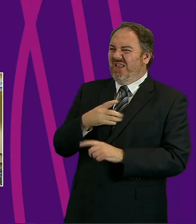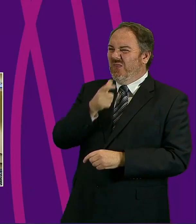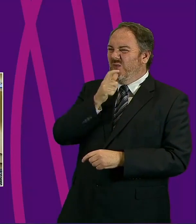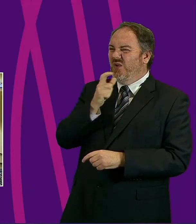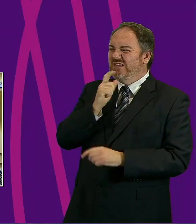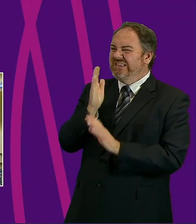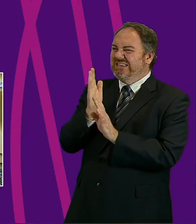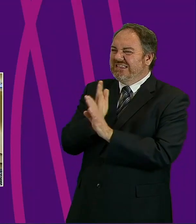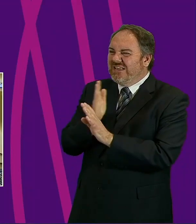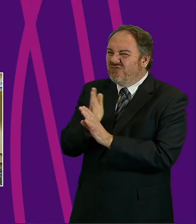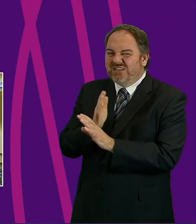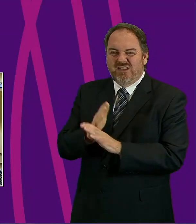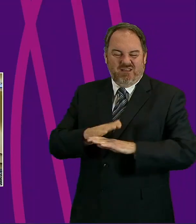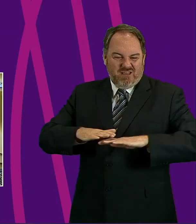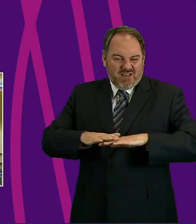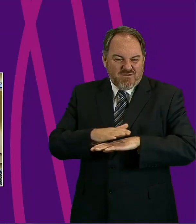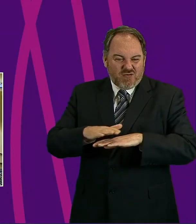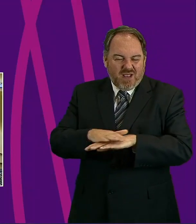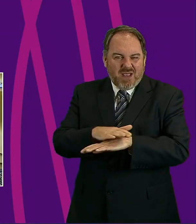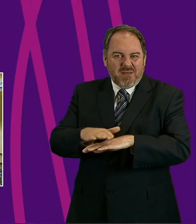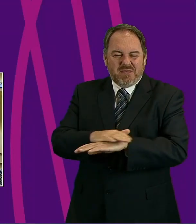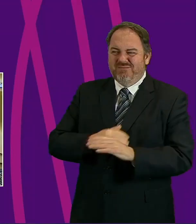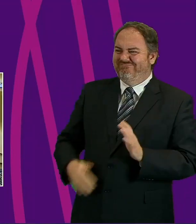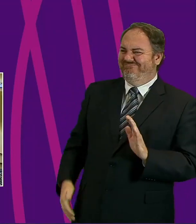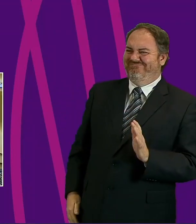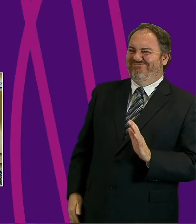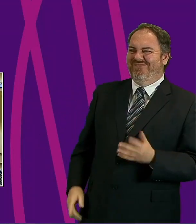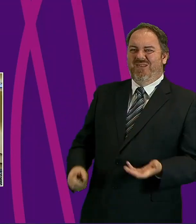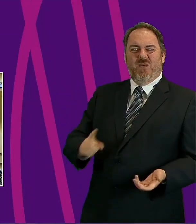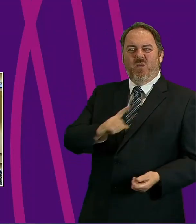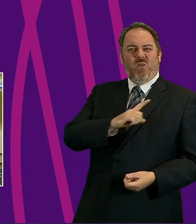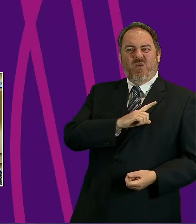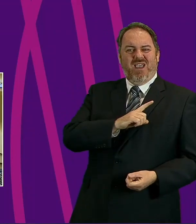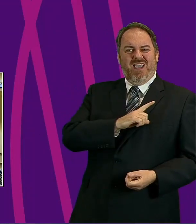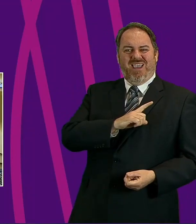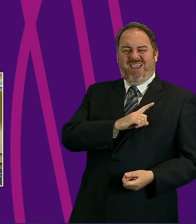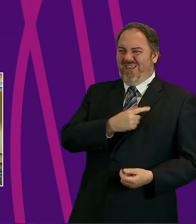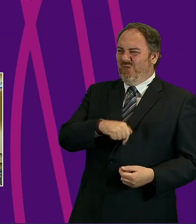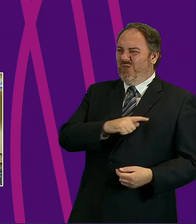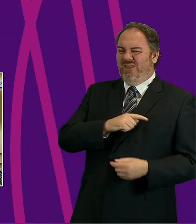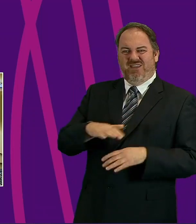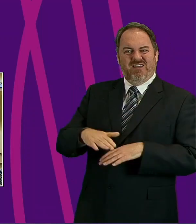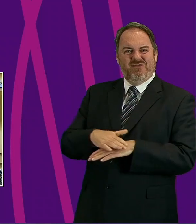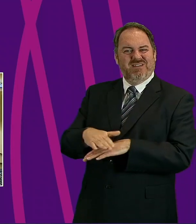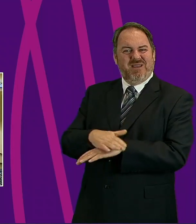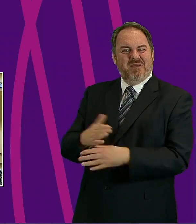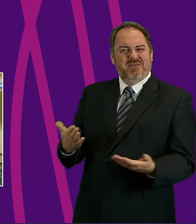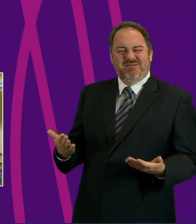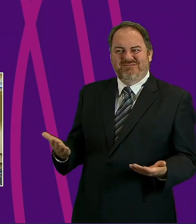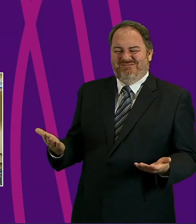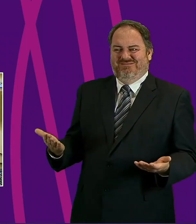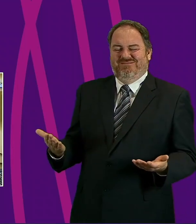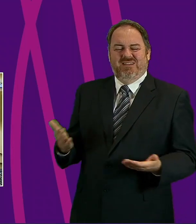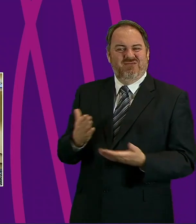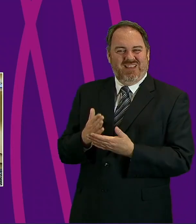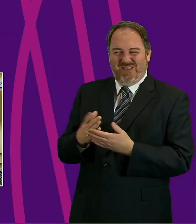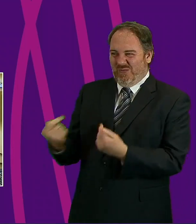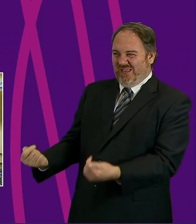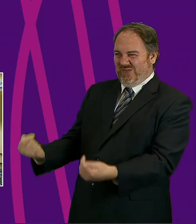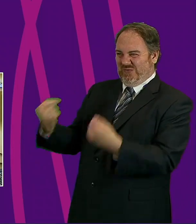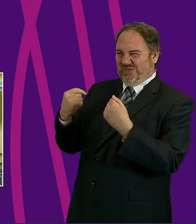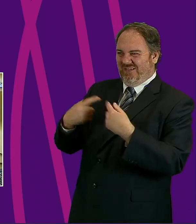cover up. Apart from asking why anybody would have wanted to cover this up, I would say if that is the accusation, it doesn't